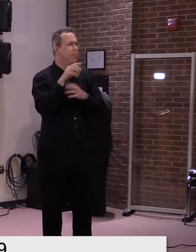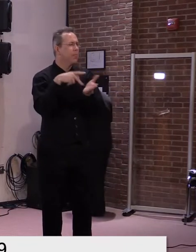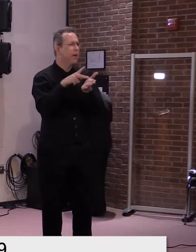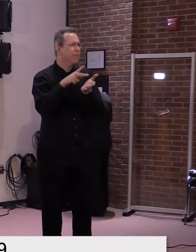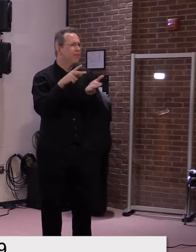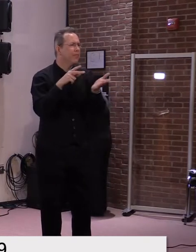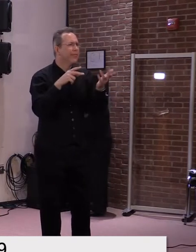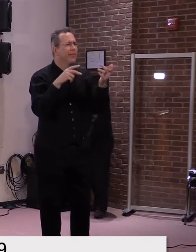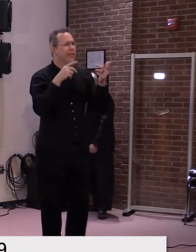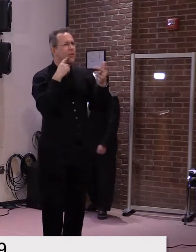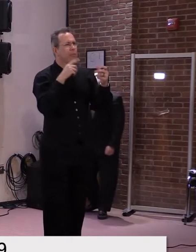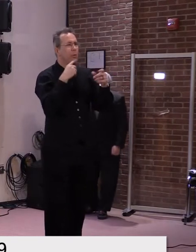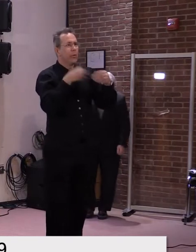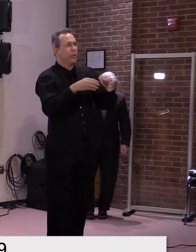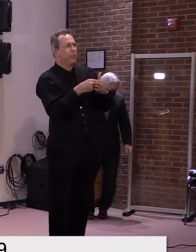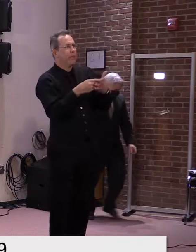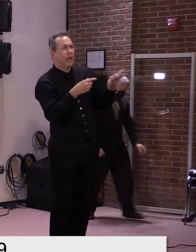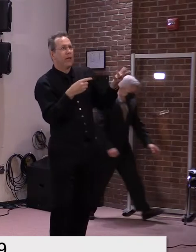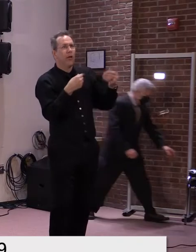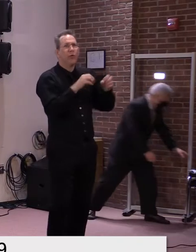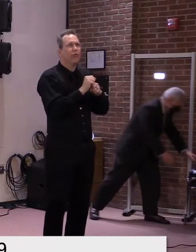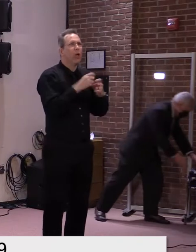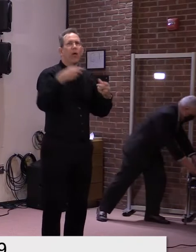their jobs and are eligible for COBRA.